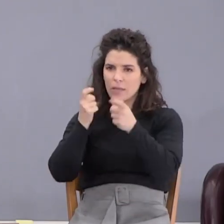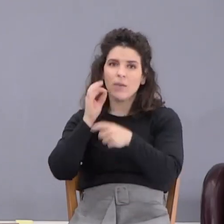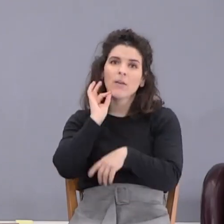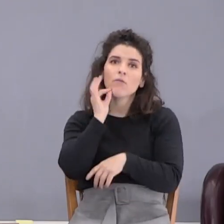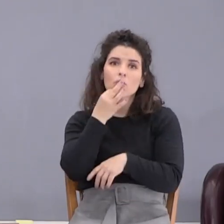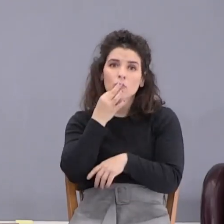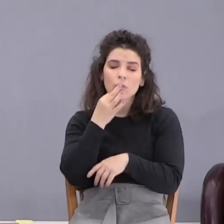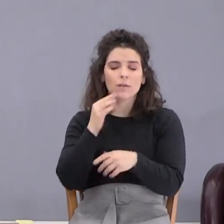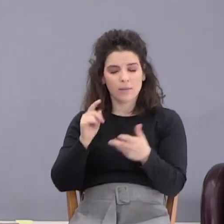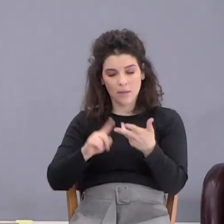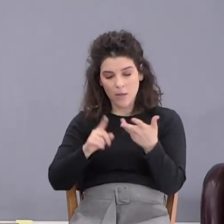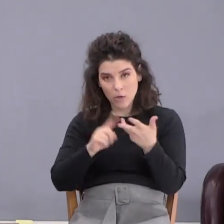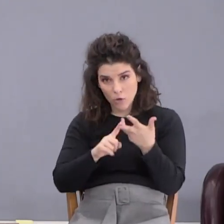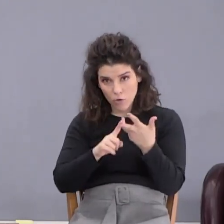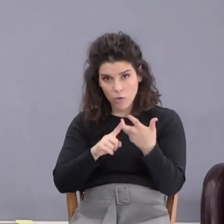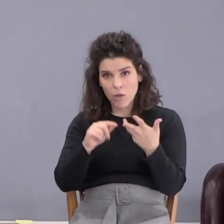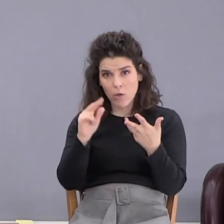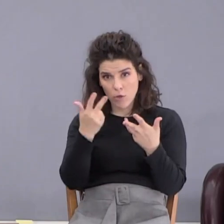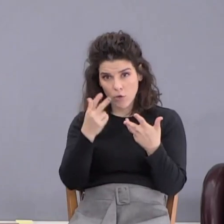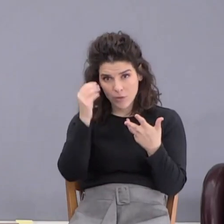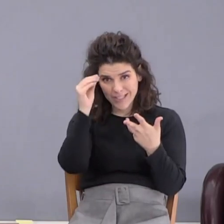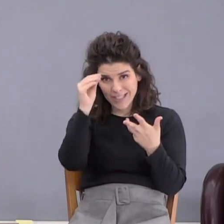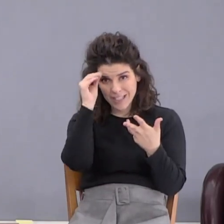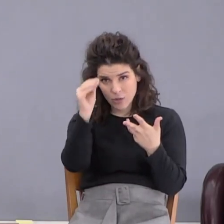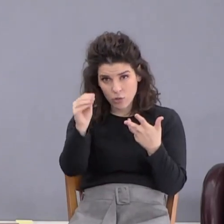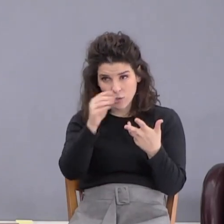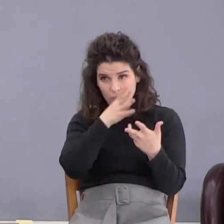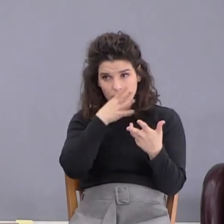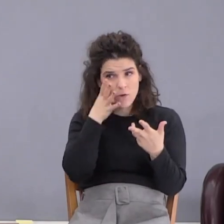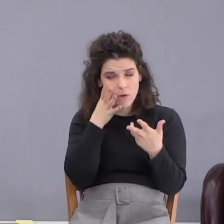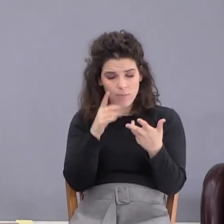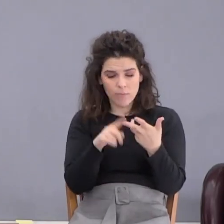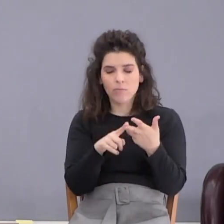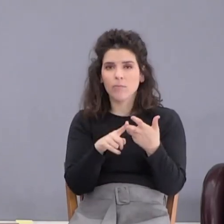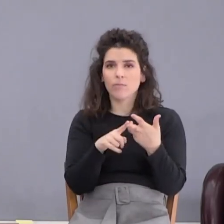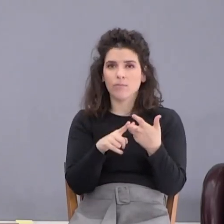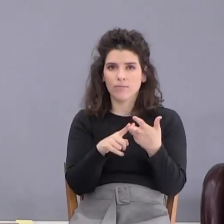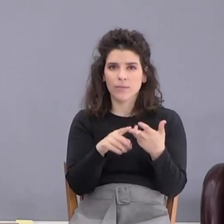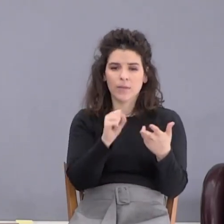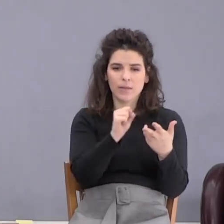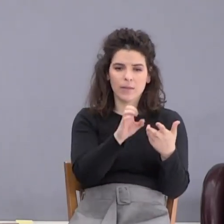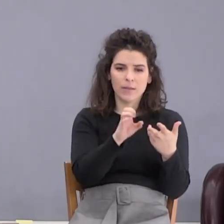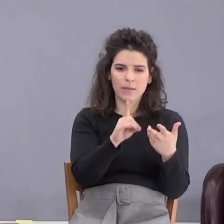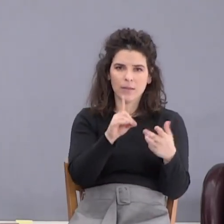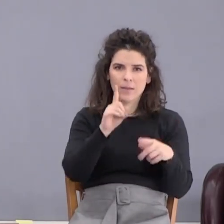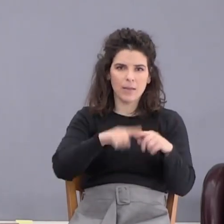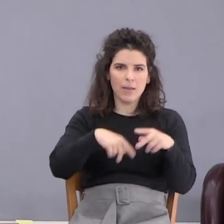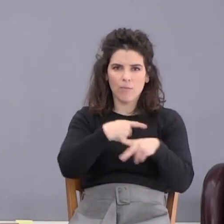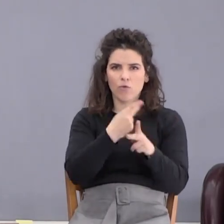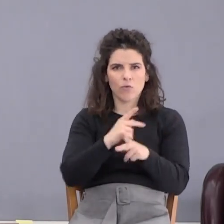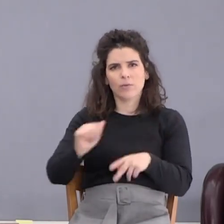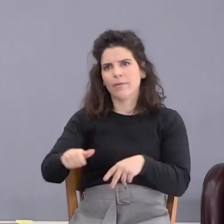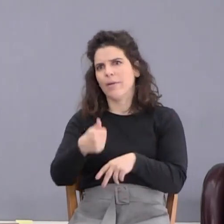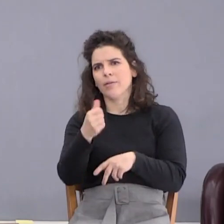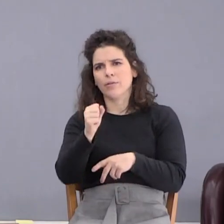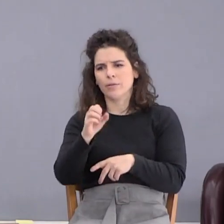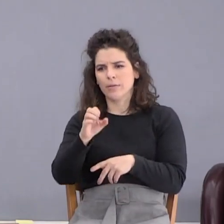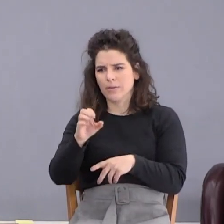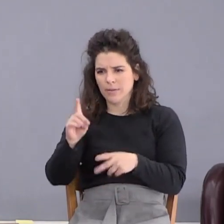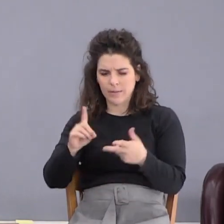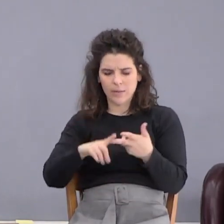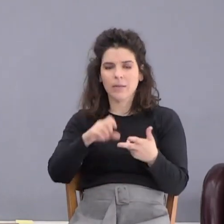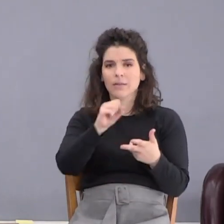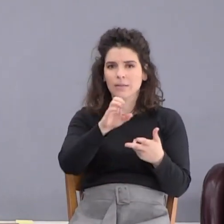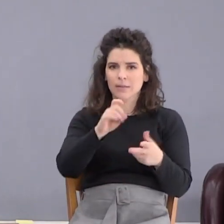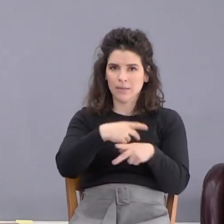fruit. Here's the third principle in agriculture is, a seed doesn't produce another seed. What does a